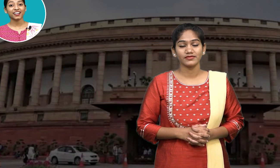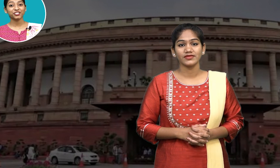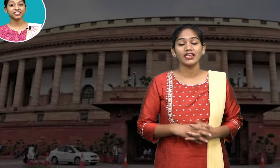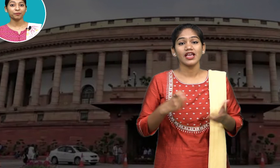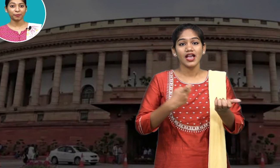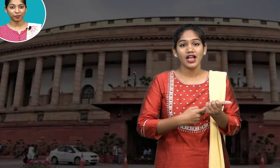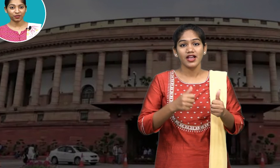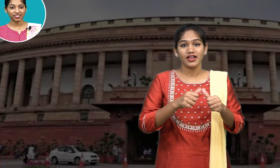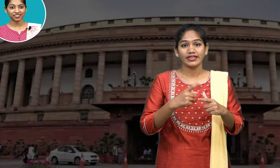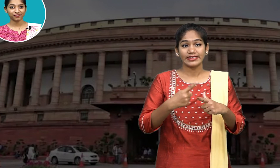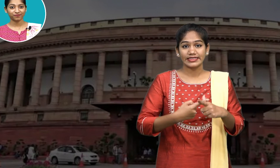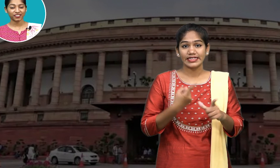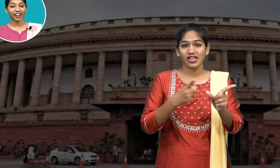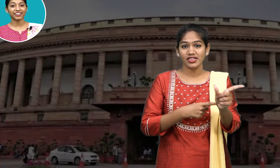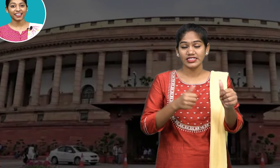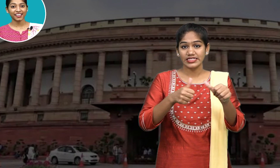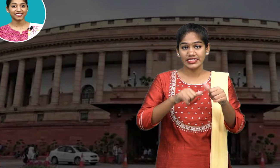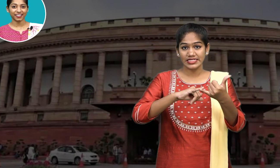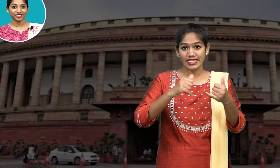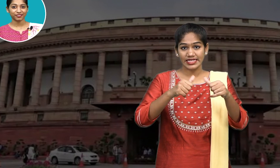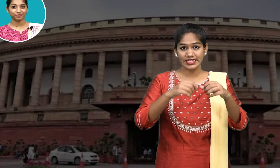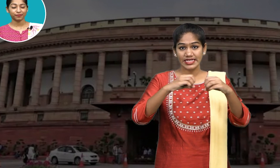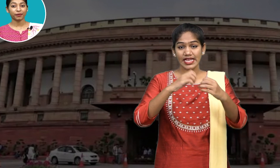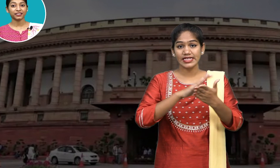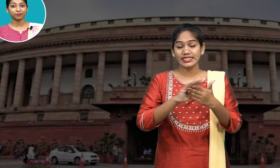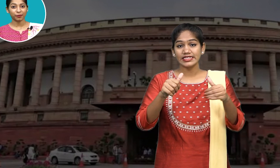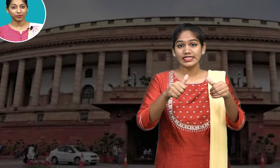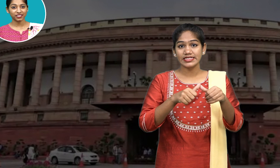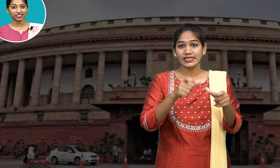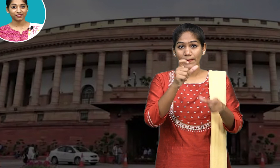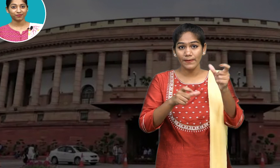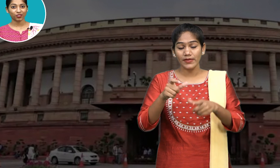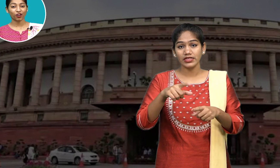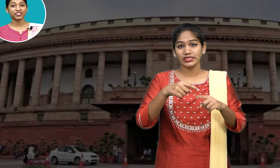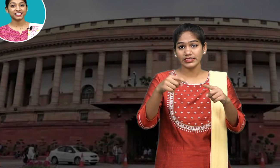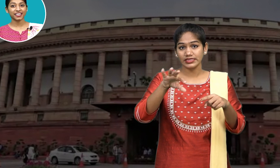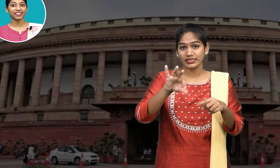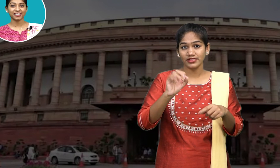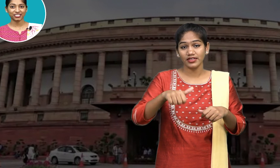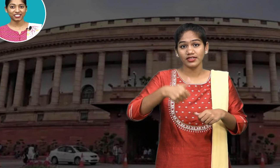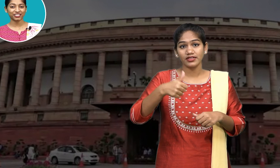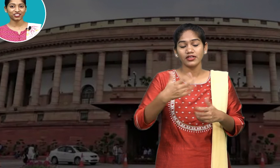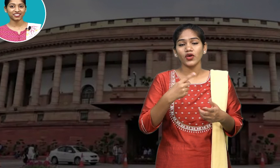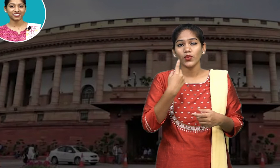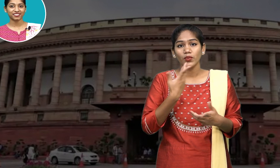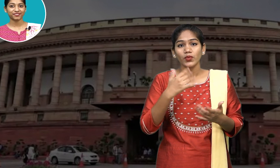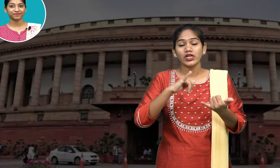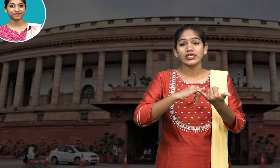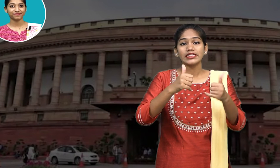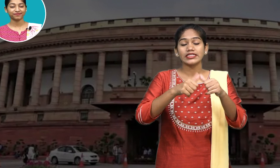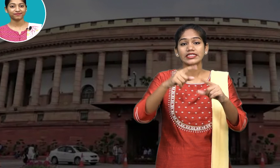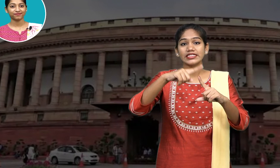The Rajya Sabha members are elected by the members of the state legislatures.